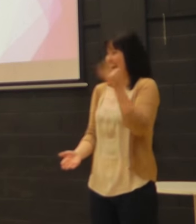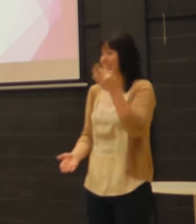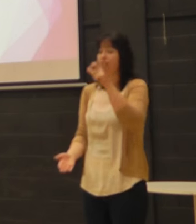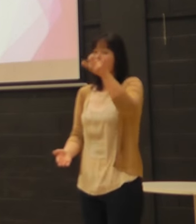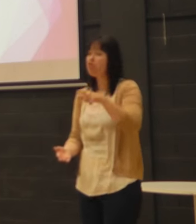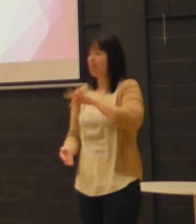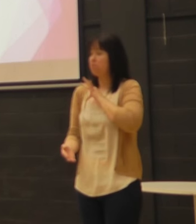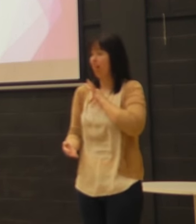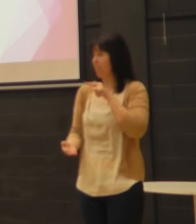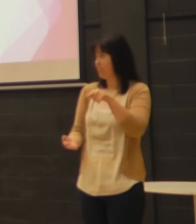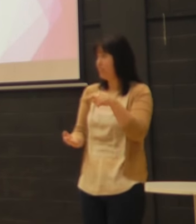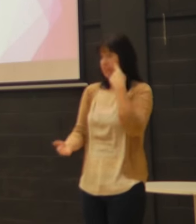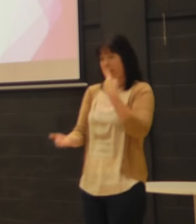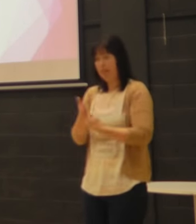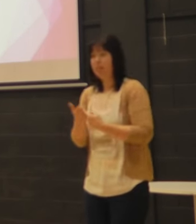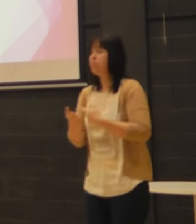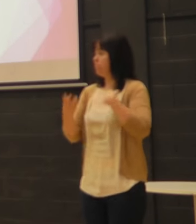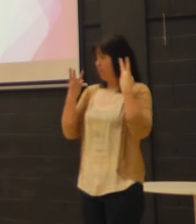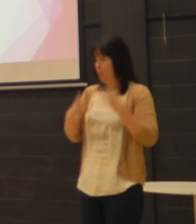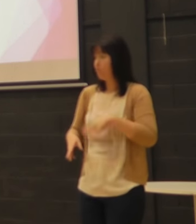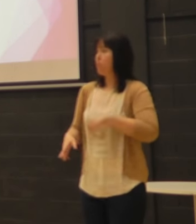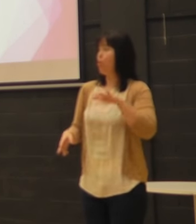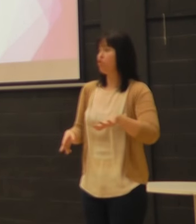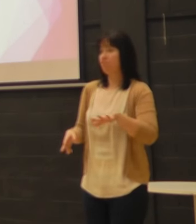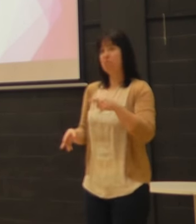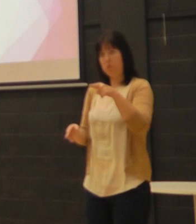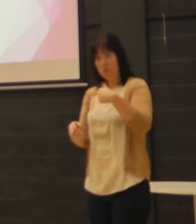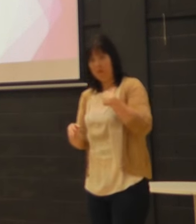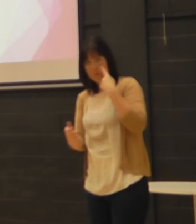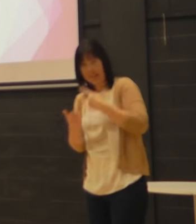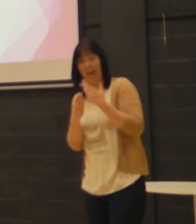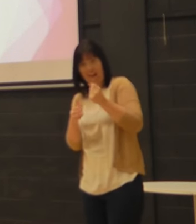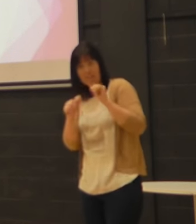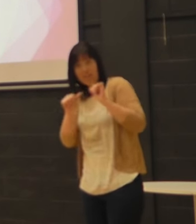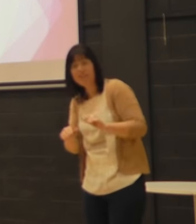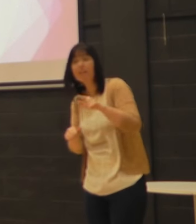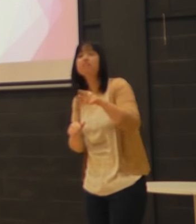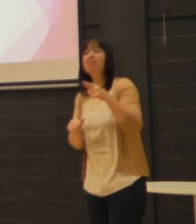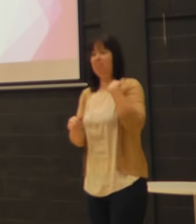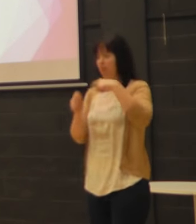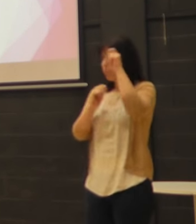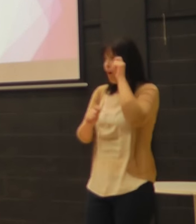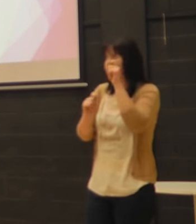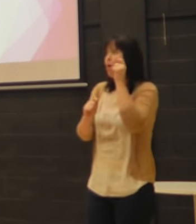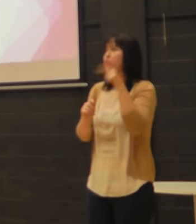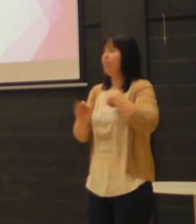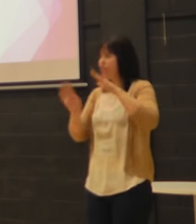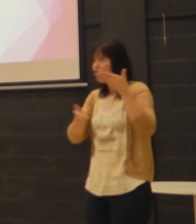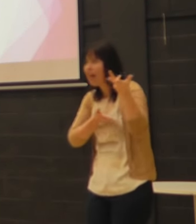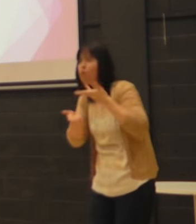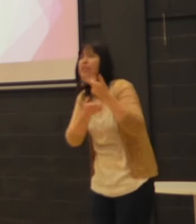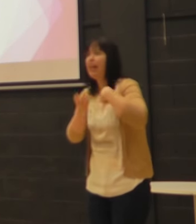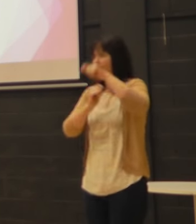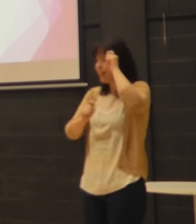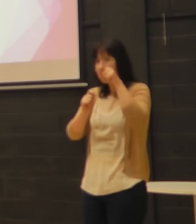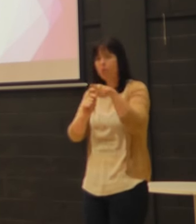abortion, and you're happy that there's consent, and they've had adequate time to receive counselling, to think